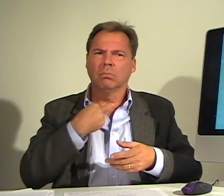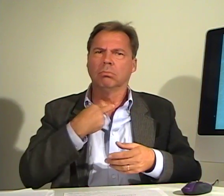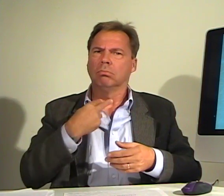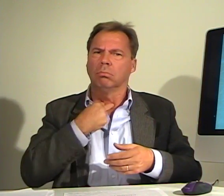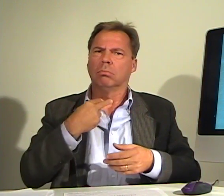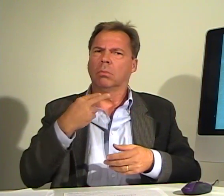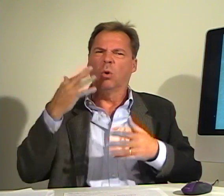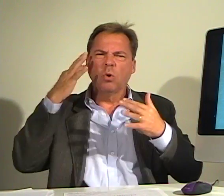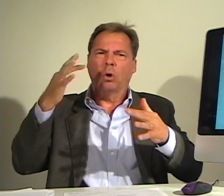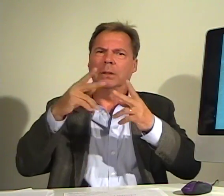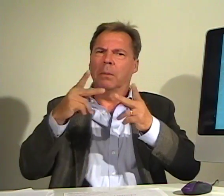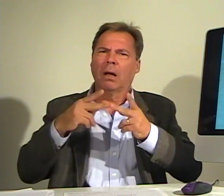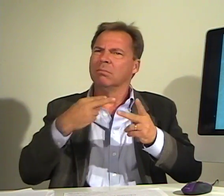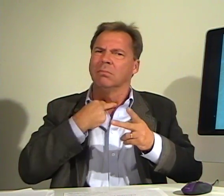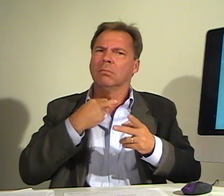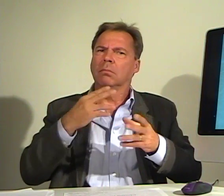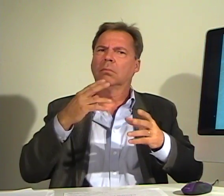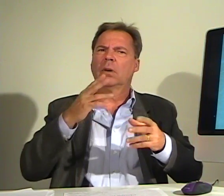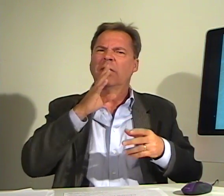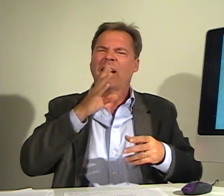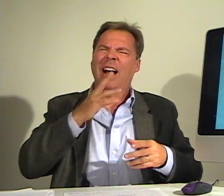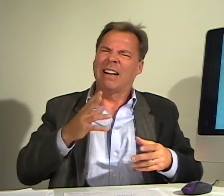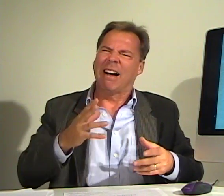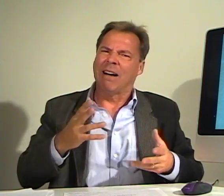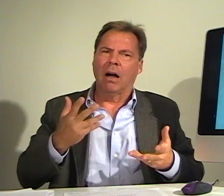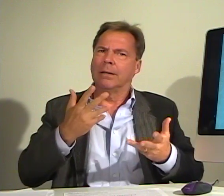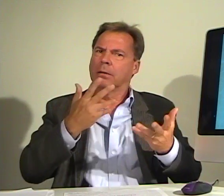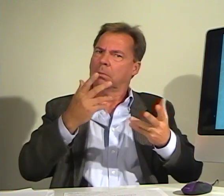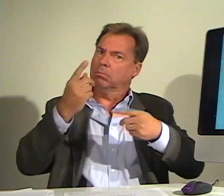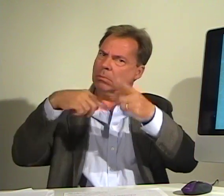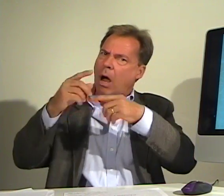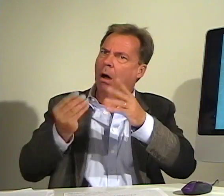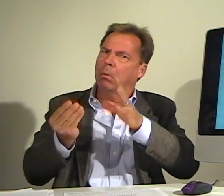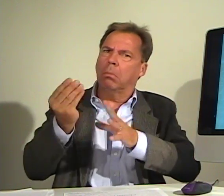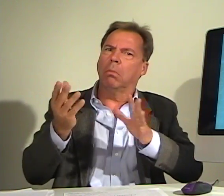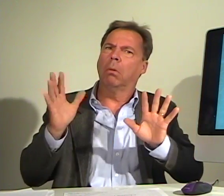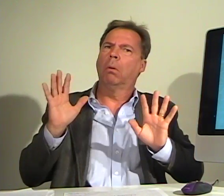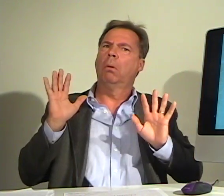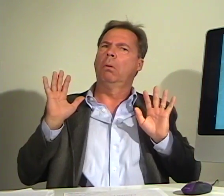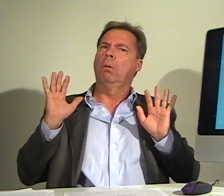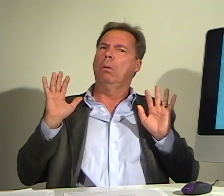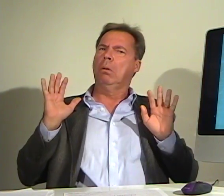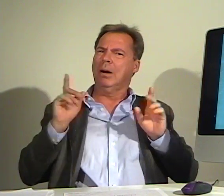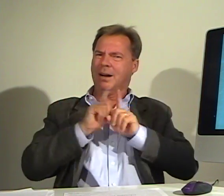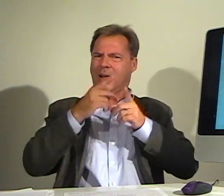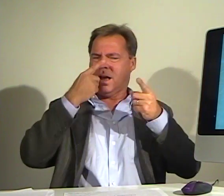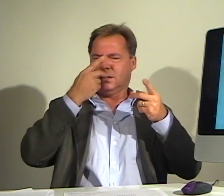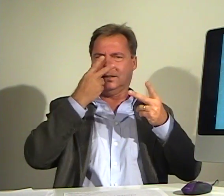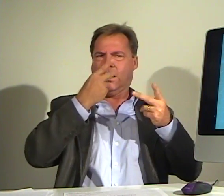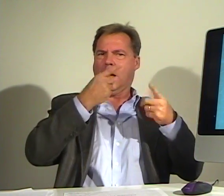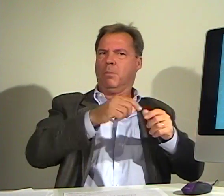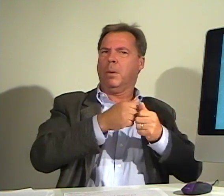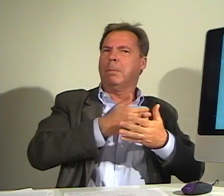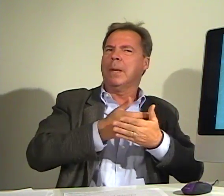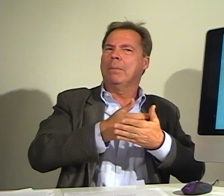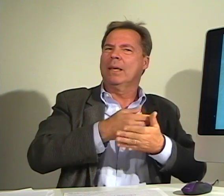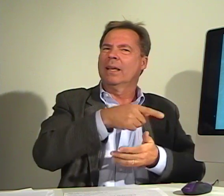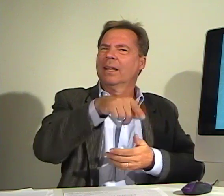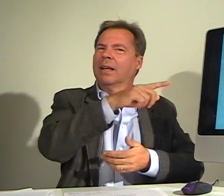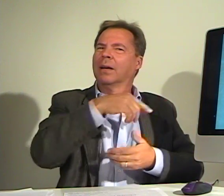really benefit from American Sign Language. Several examples are when they're trying to communicate through a window, for example. If they